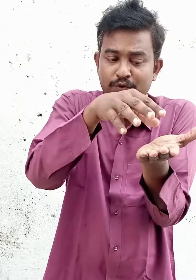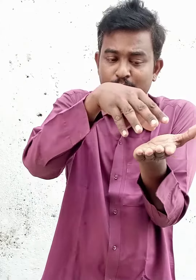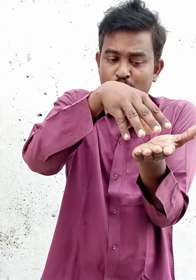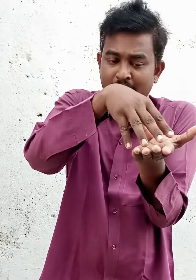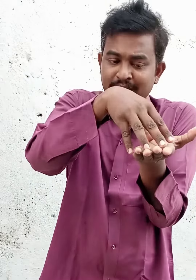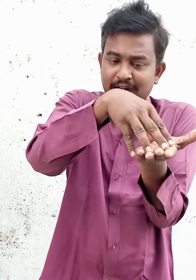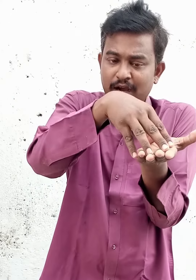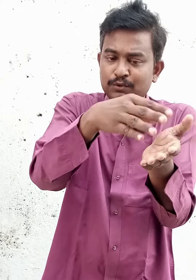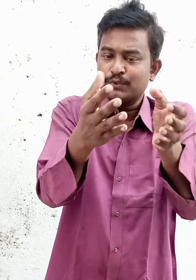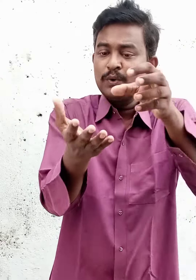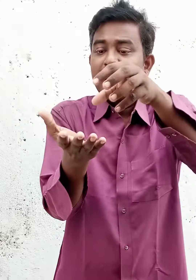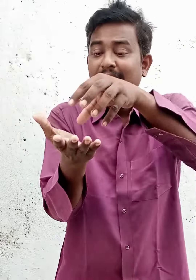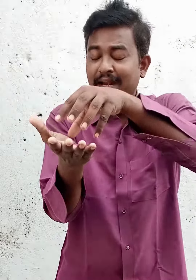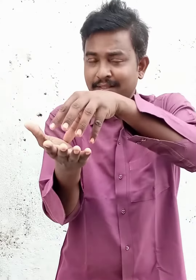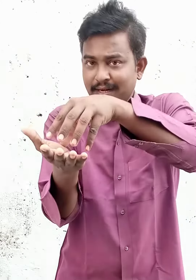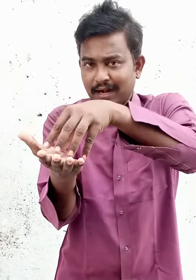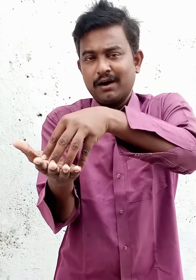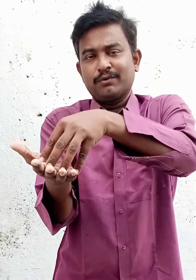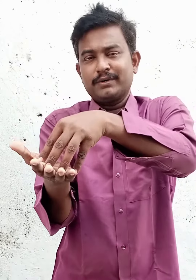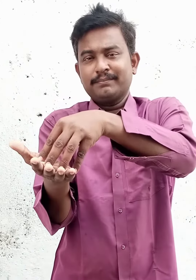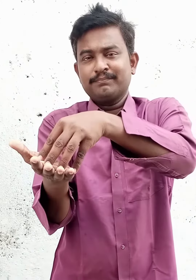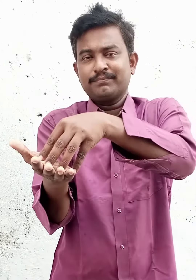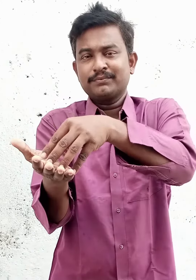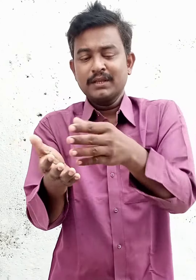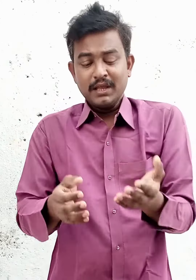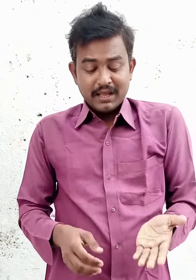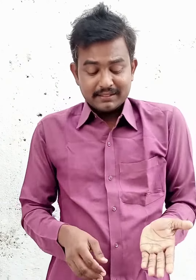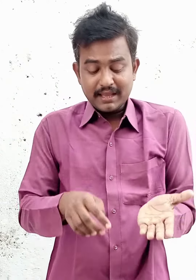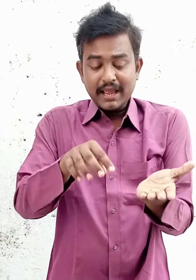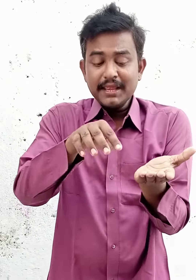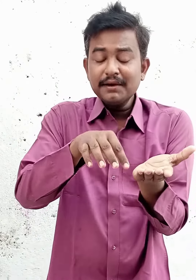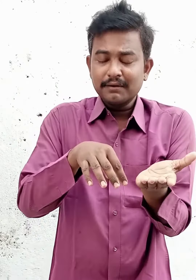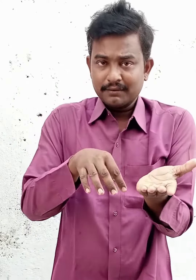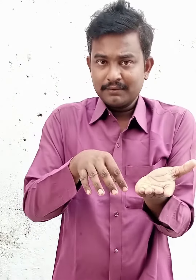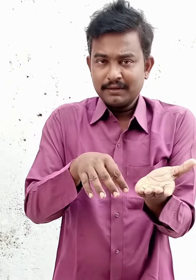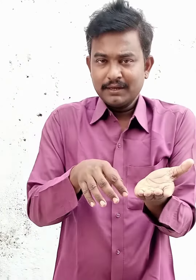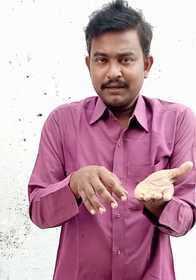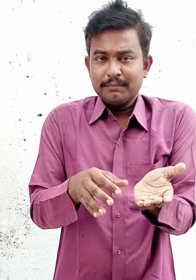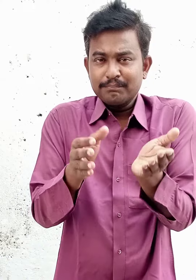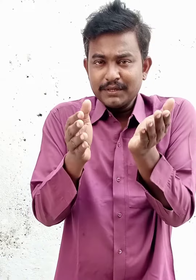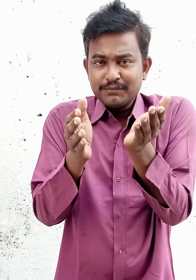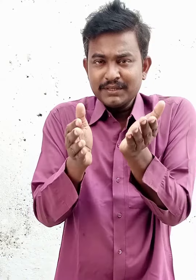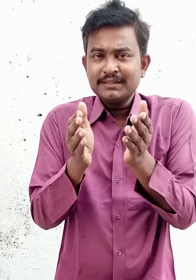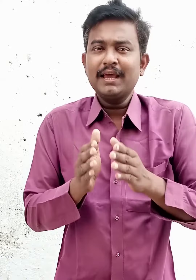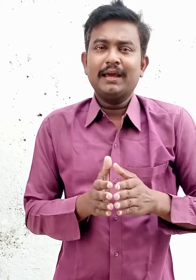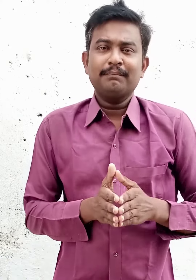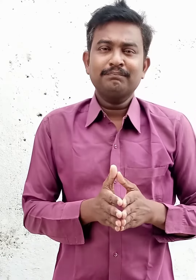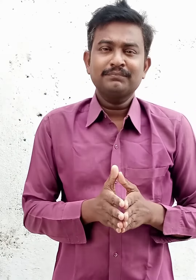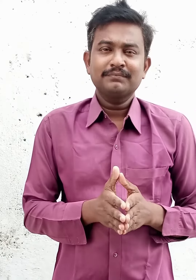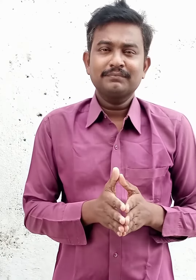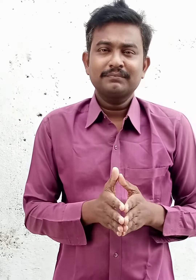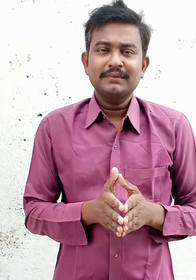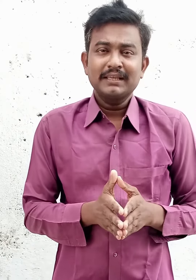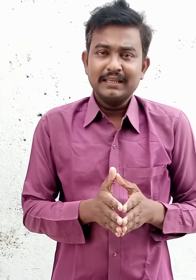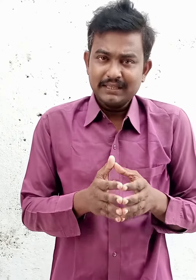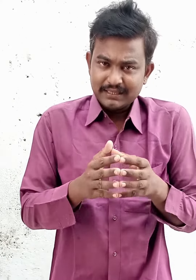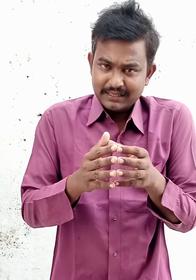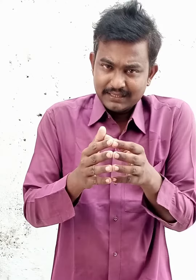from one cloud to another cloud. The air between them